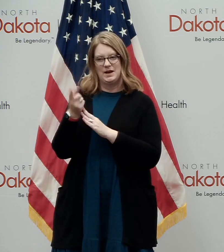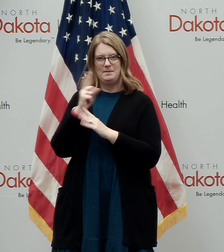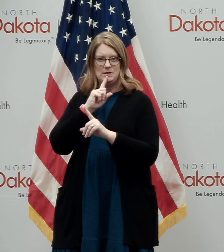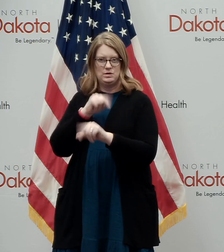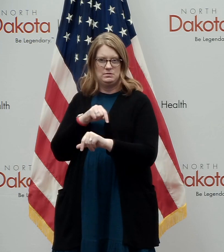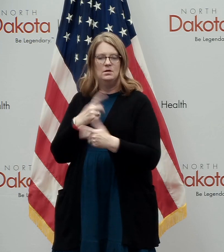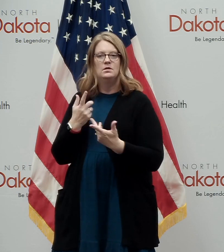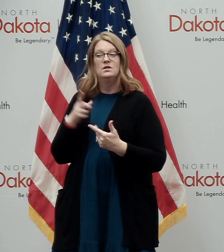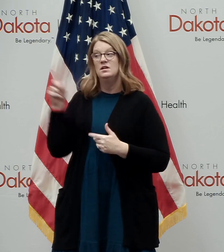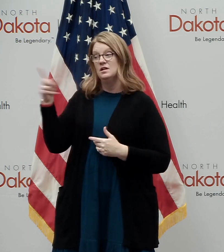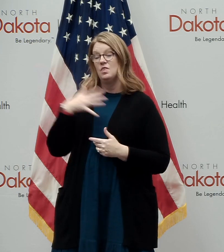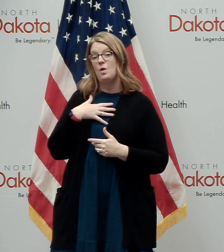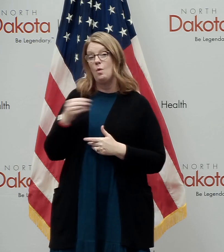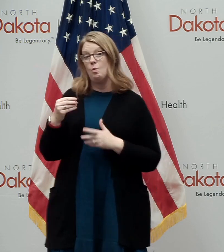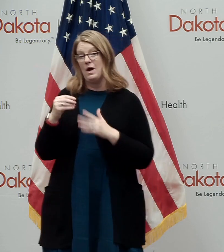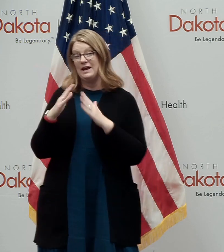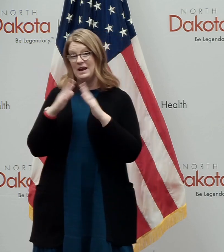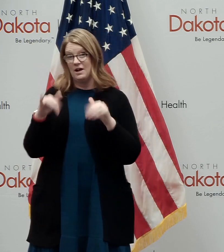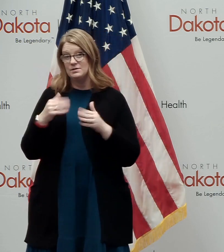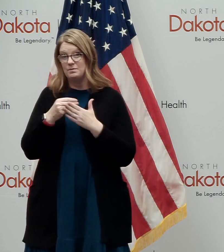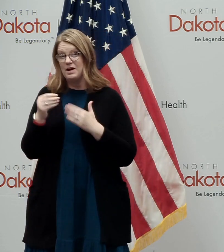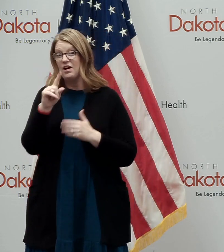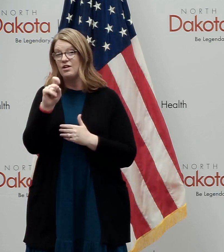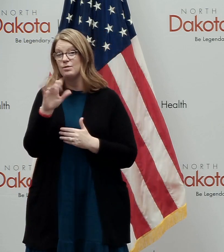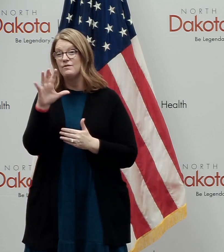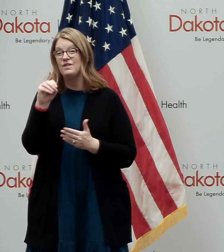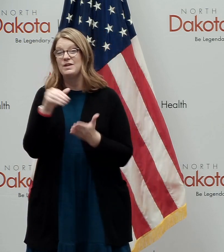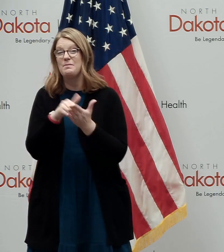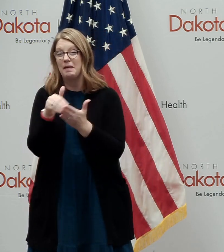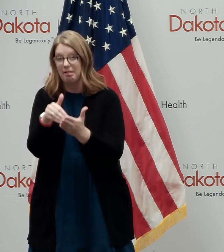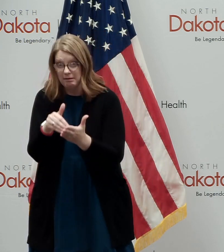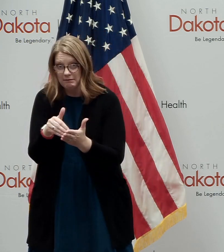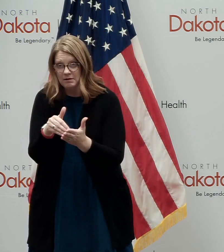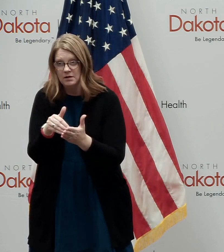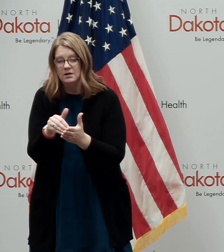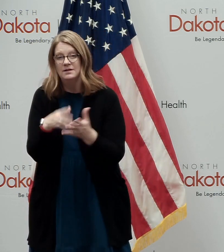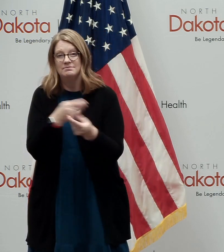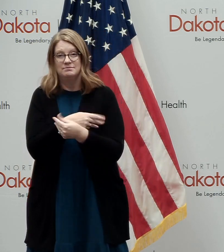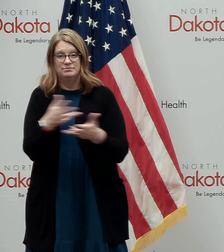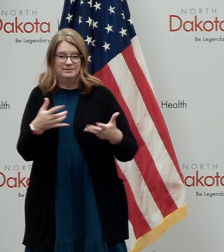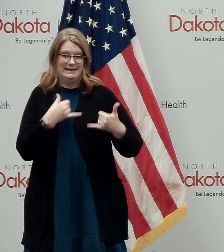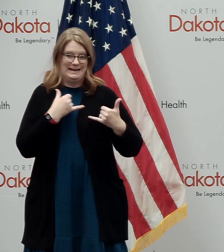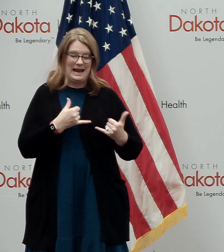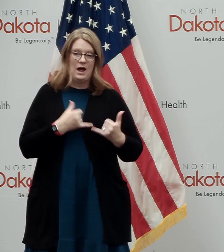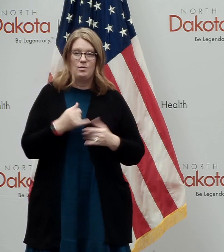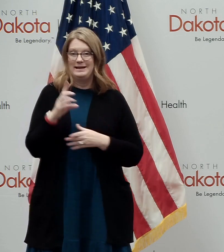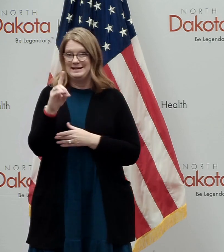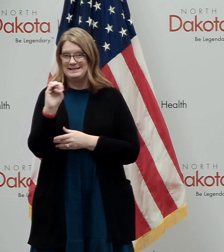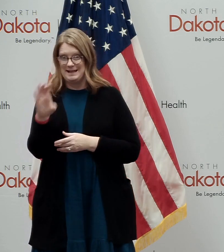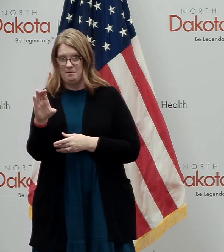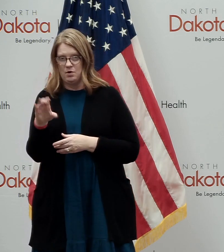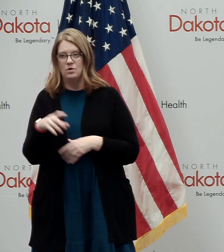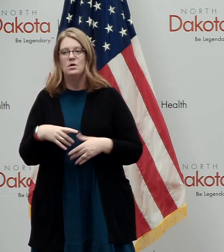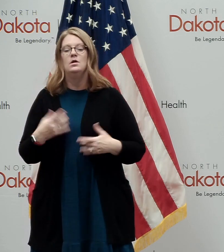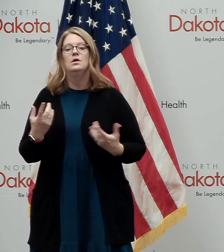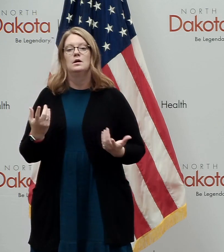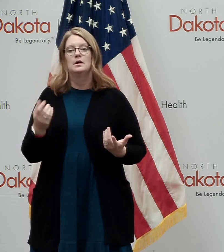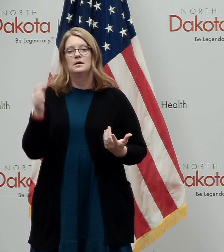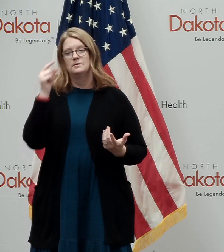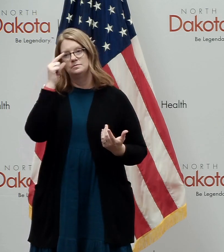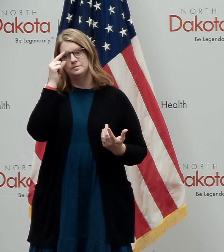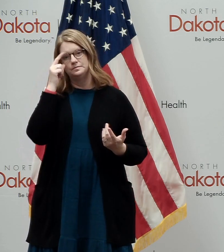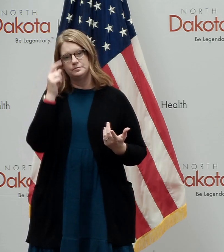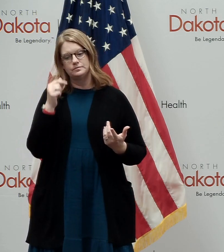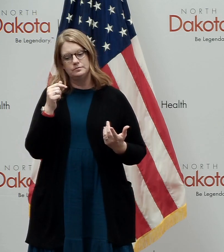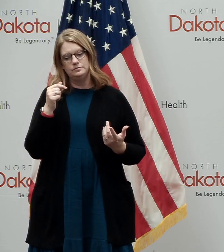House specifically, bought 150 million of those. Those will be coming out between now and December, and so we are going to have to alter